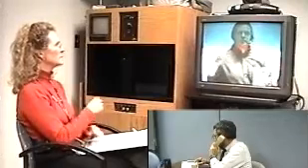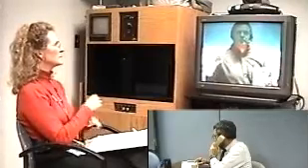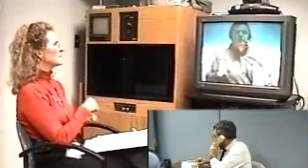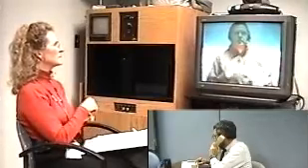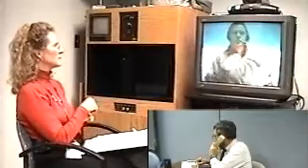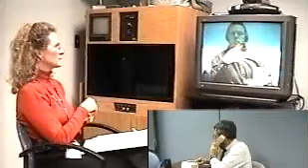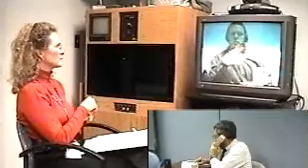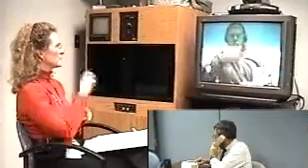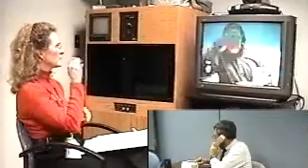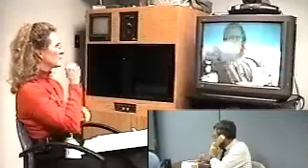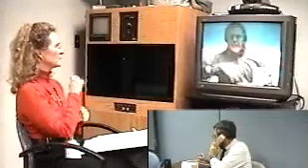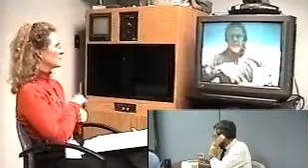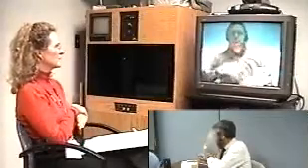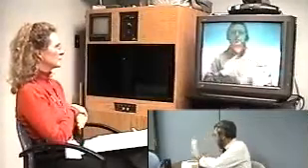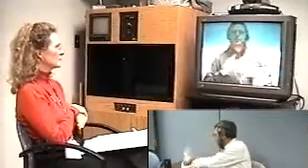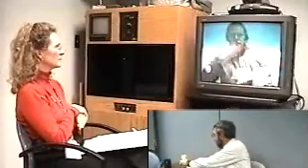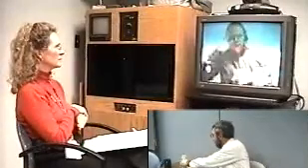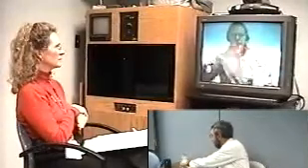Thank you.